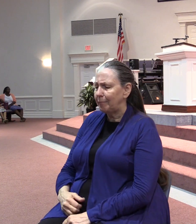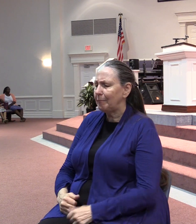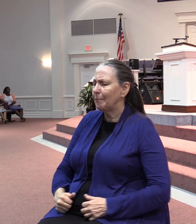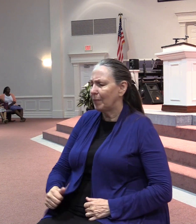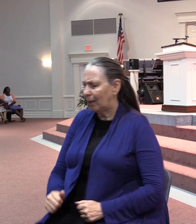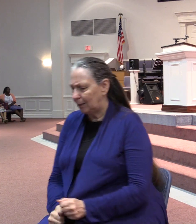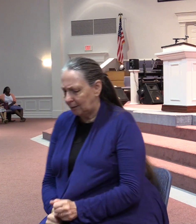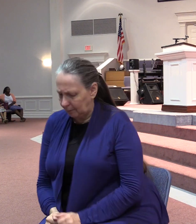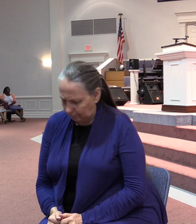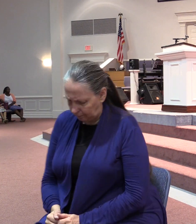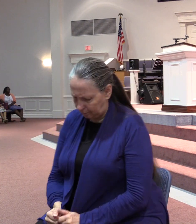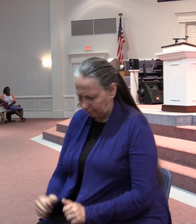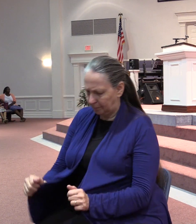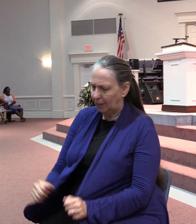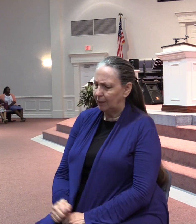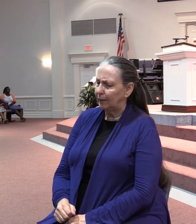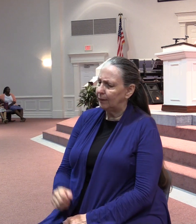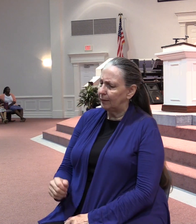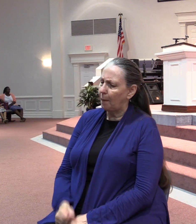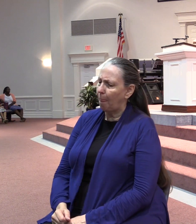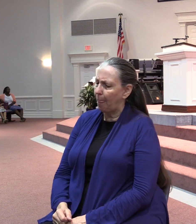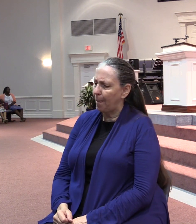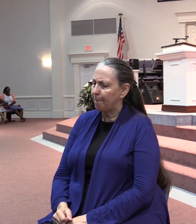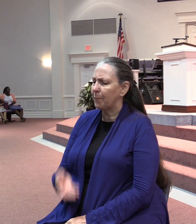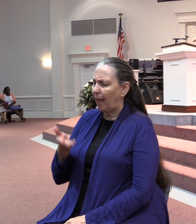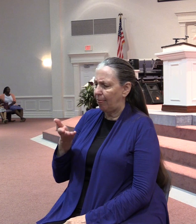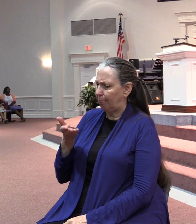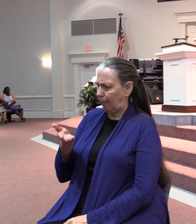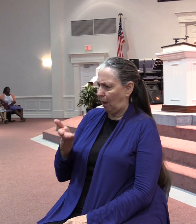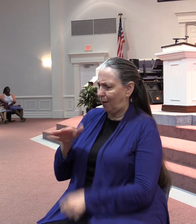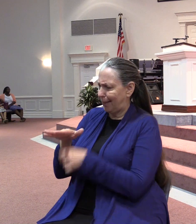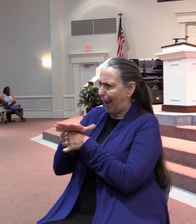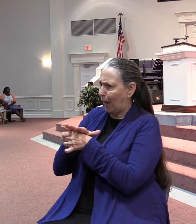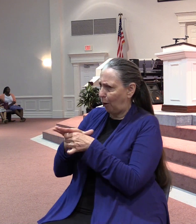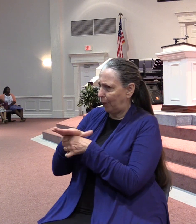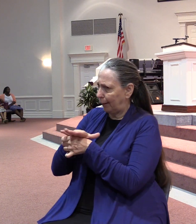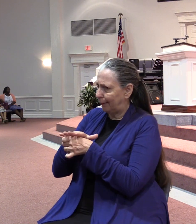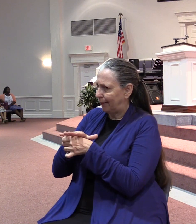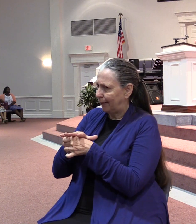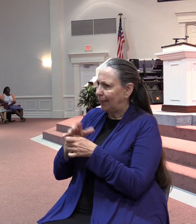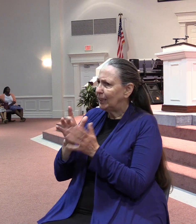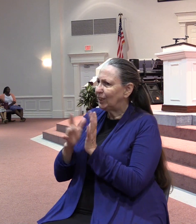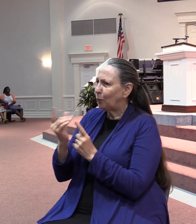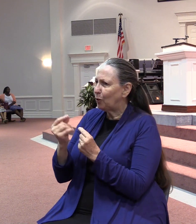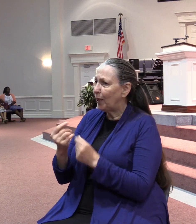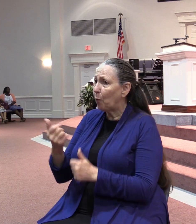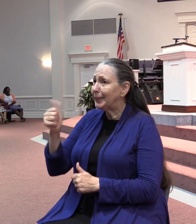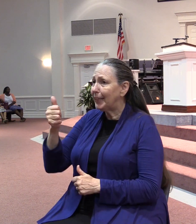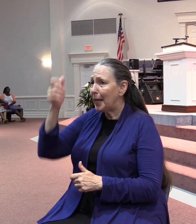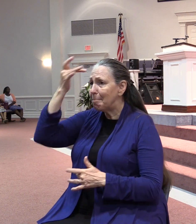the midst of Samaria. And it was here in this region that he healed the 10